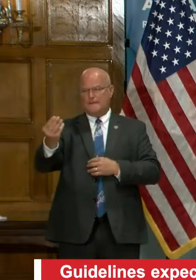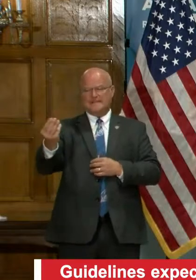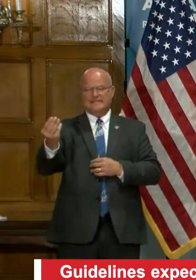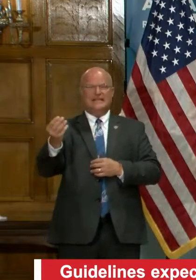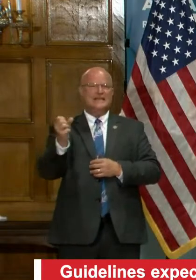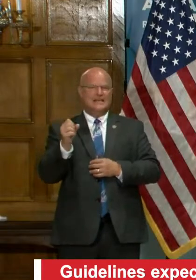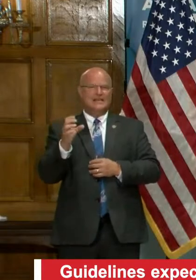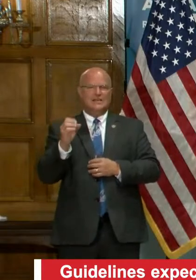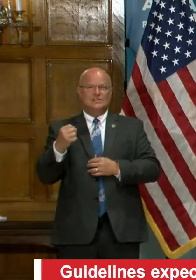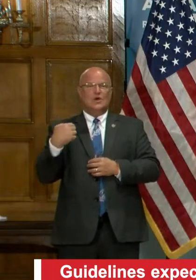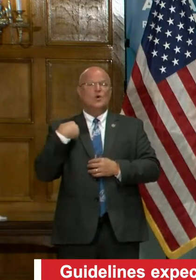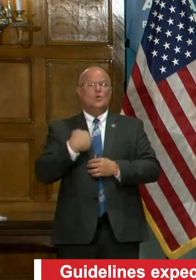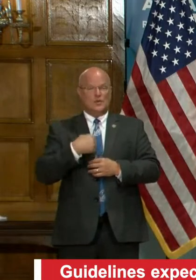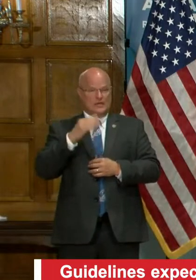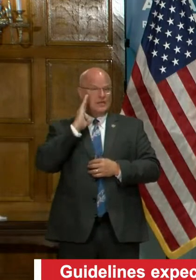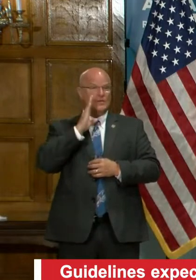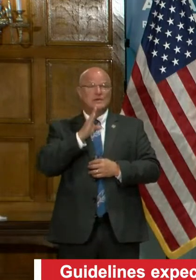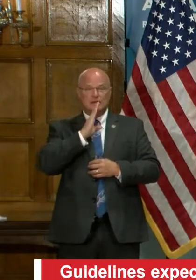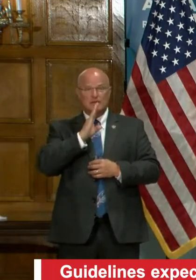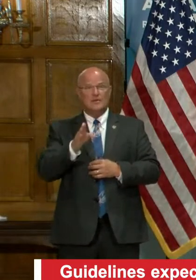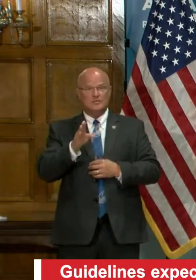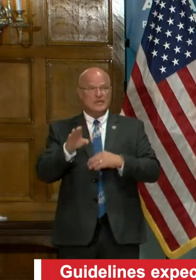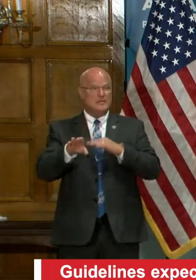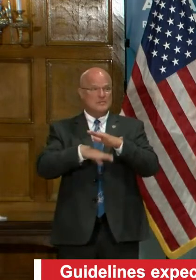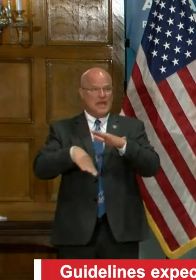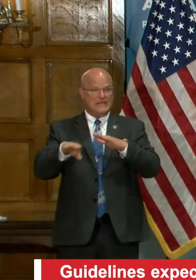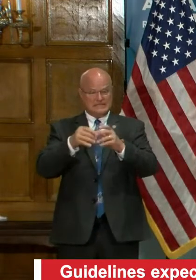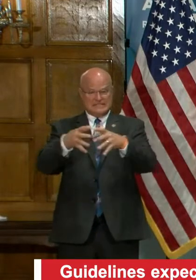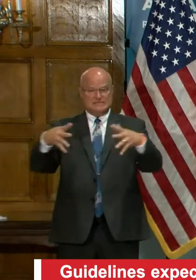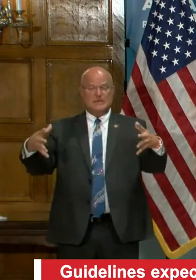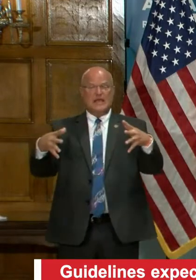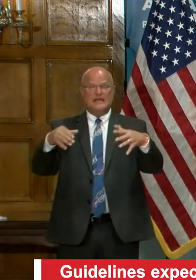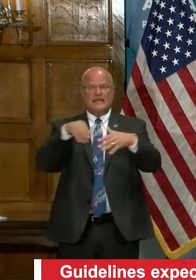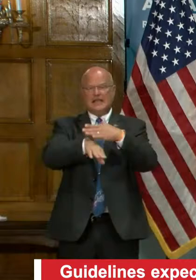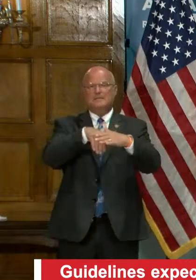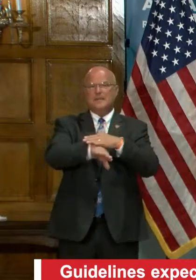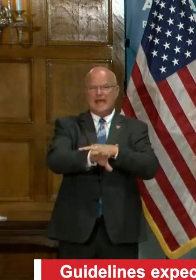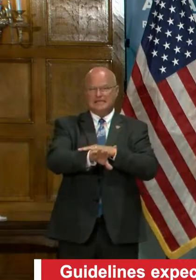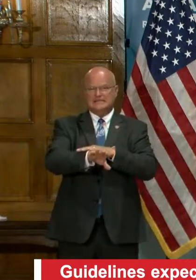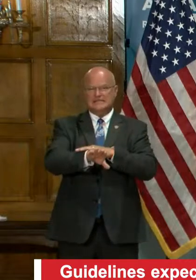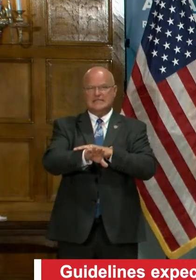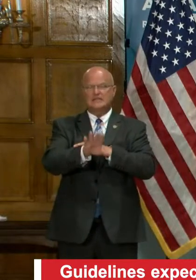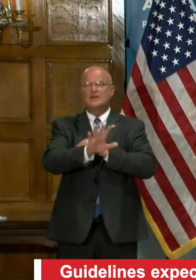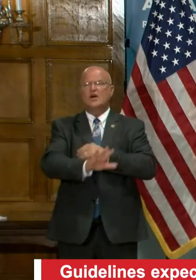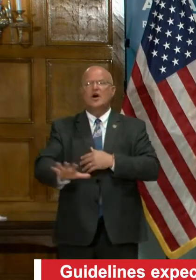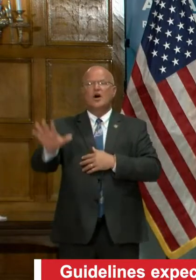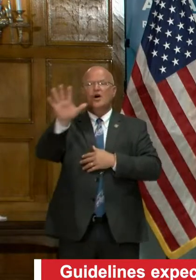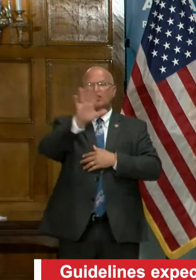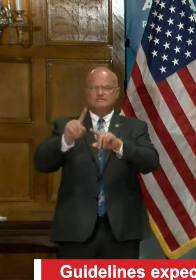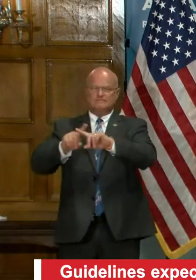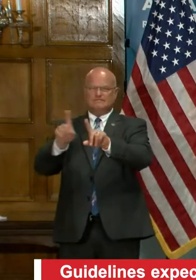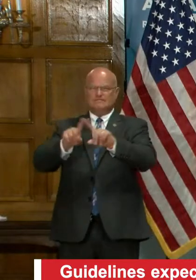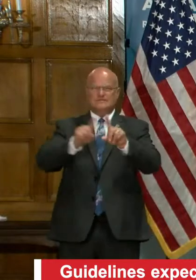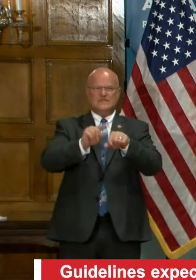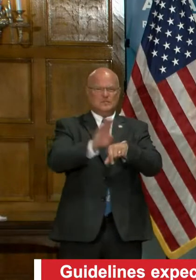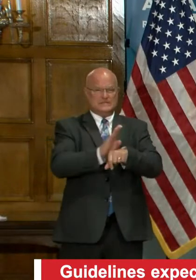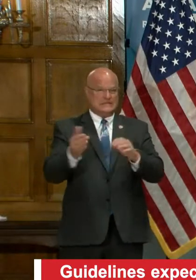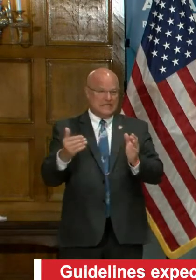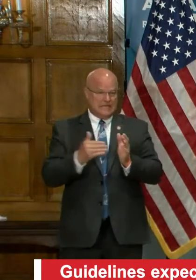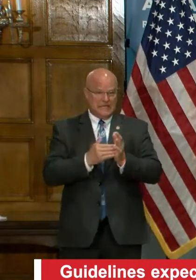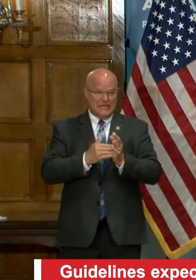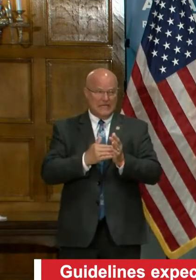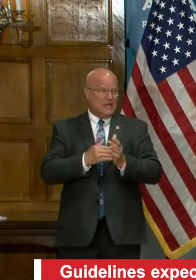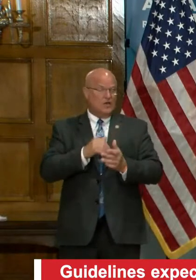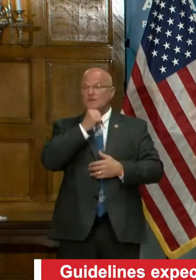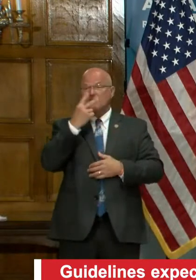Monday. So we will be basically expanding capacity across a variety of businesses. Again, we